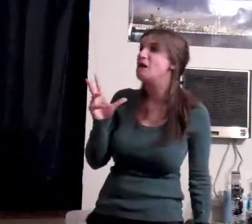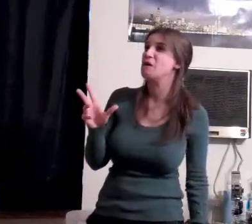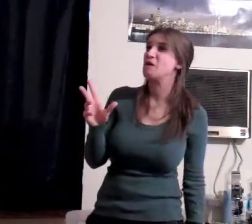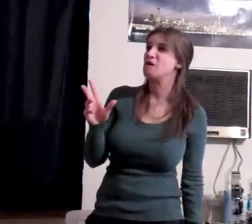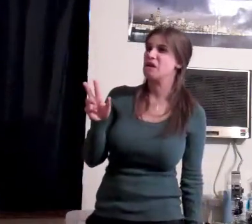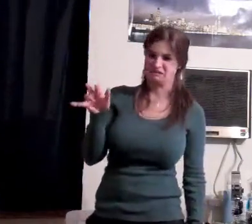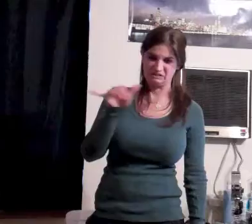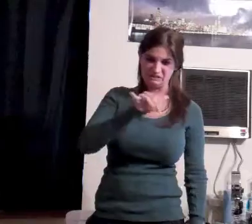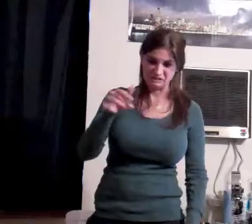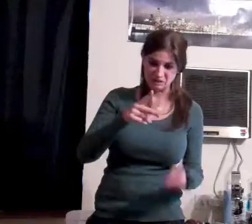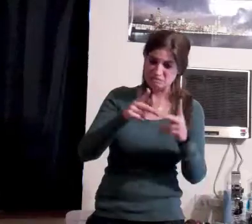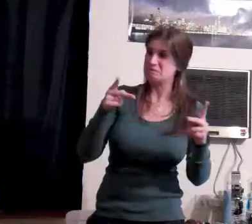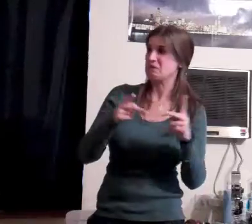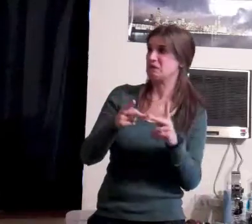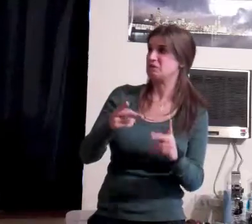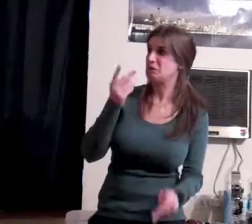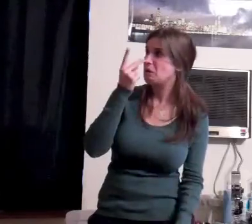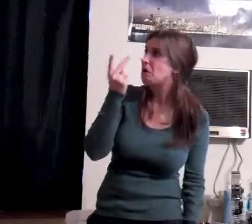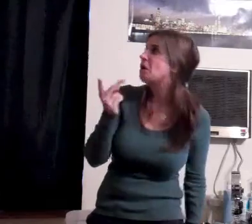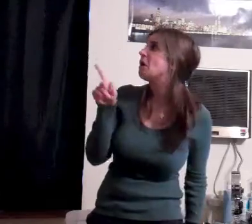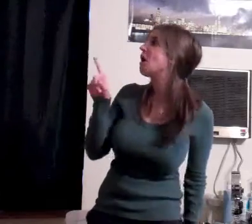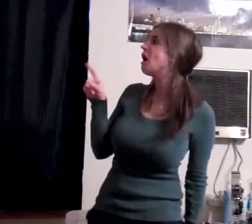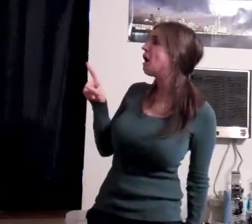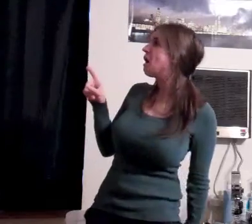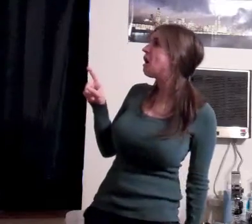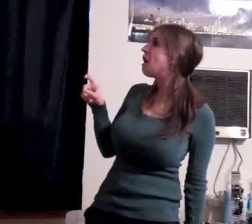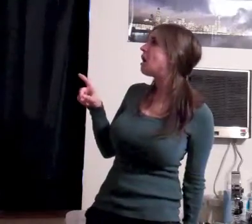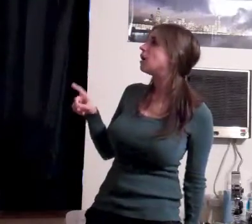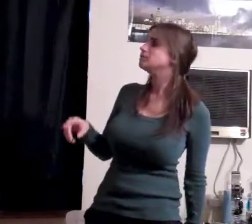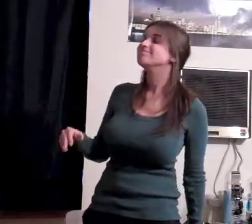to the bathroom? And I said, I know.